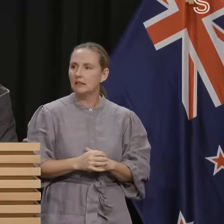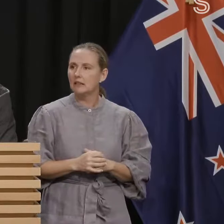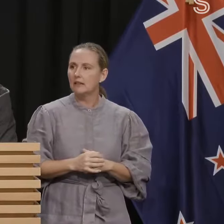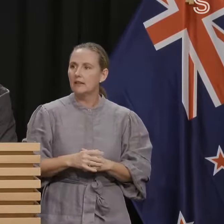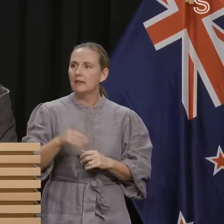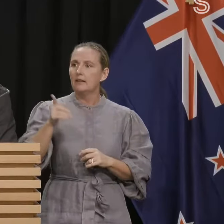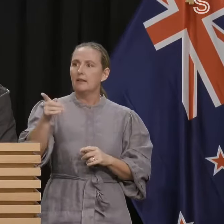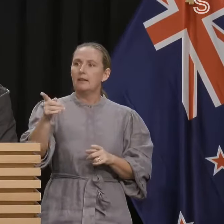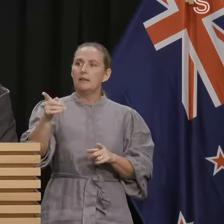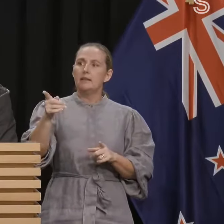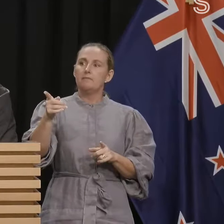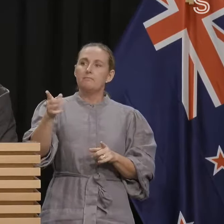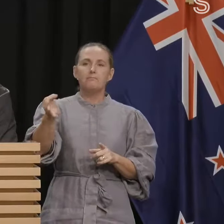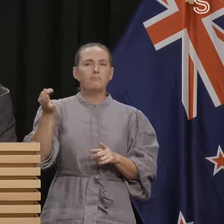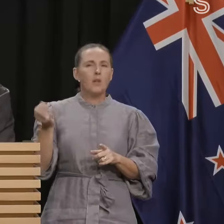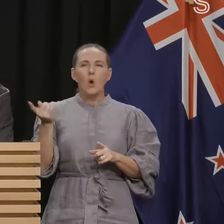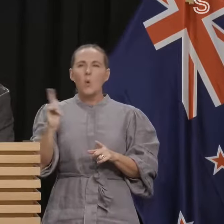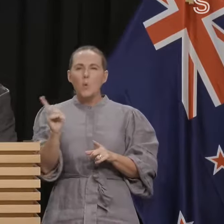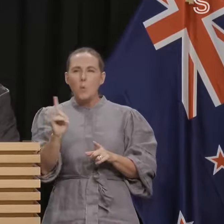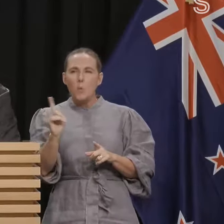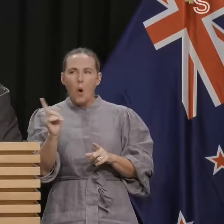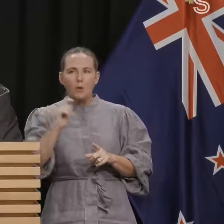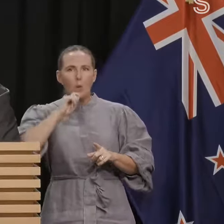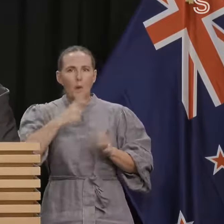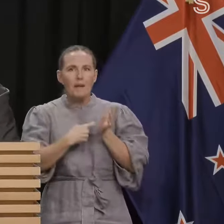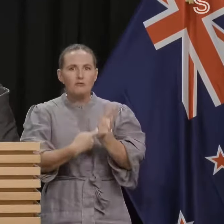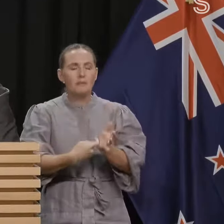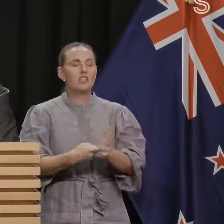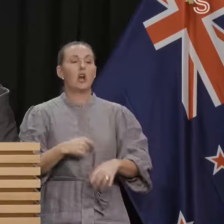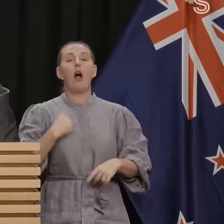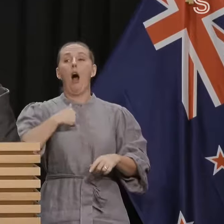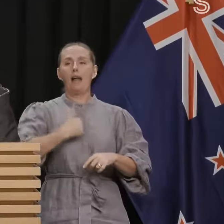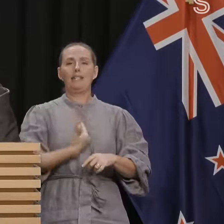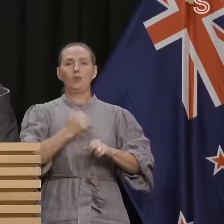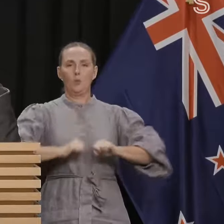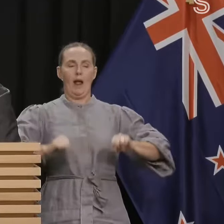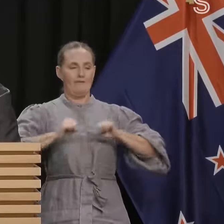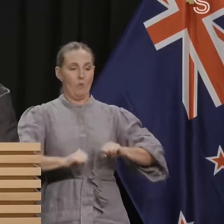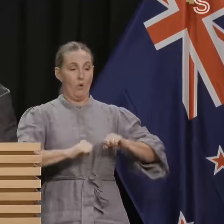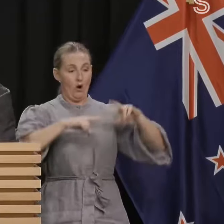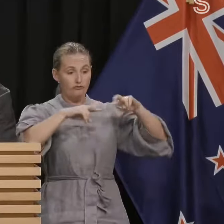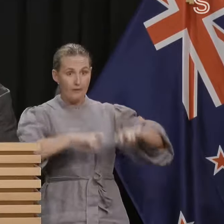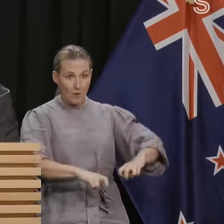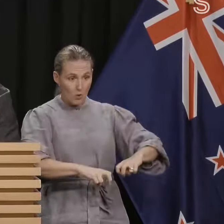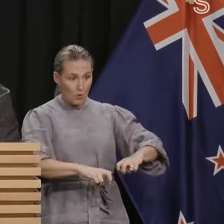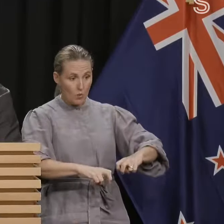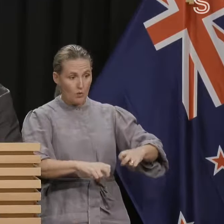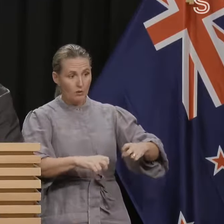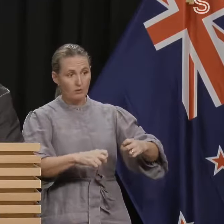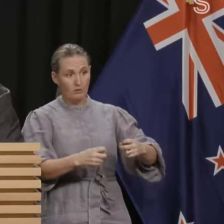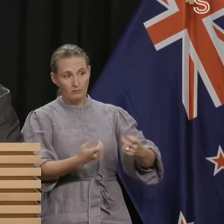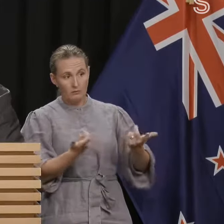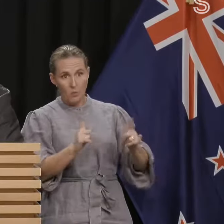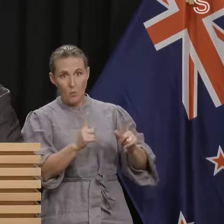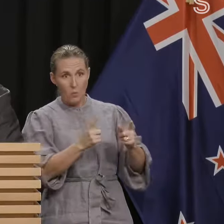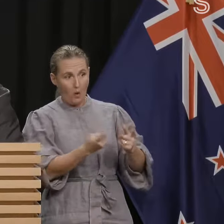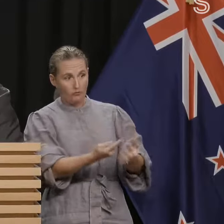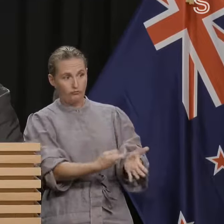out there? Would it be a recommendation? Or well, until the outcomes of the review are known, it's kind of it would be crystal ball